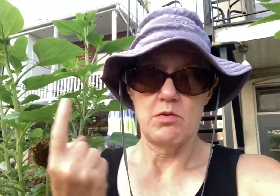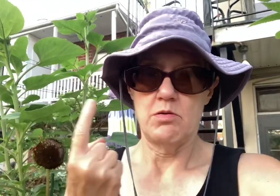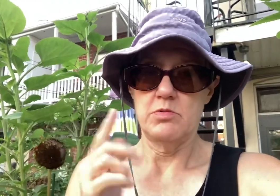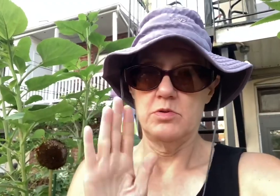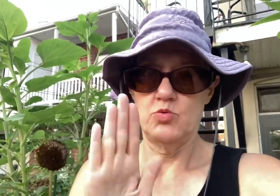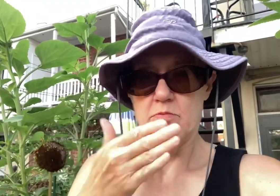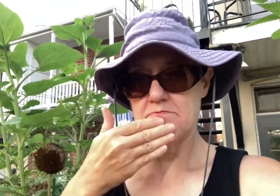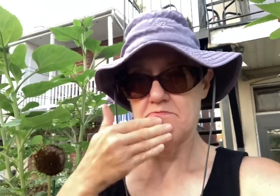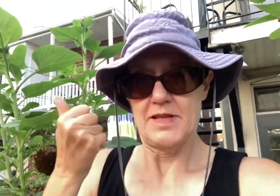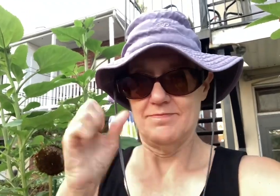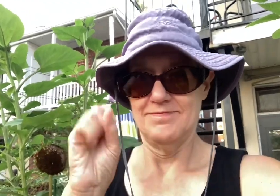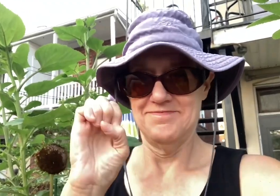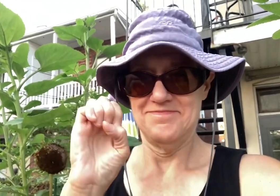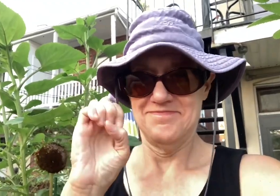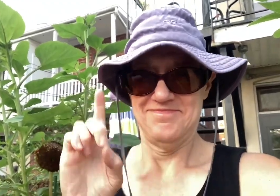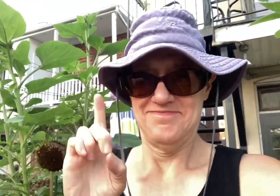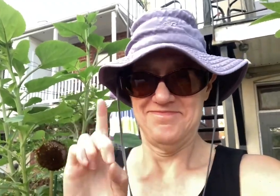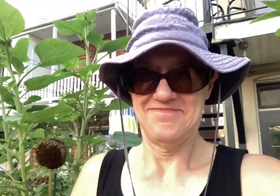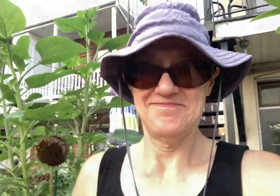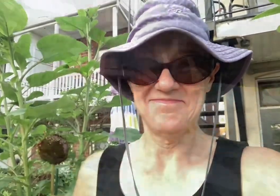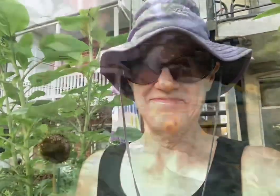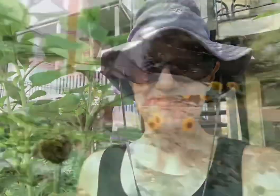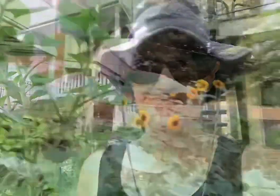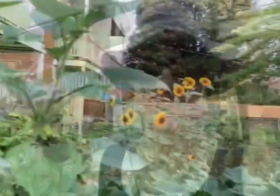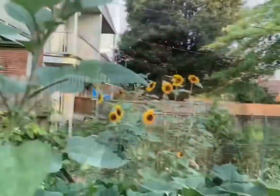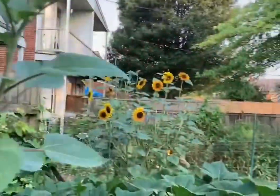is always going to give you your best seeds.